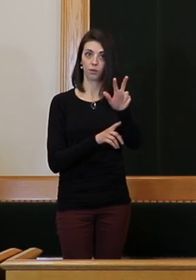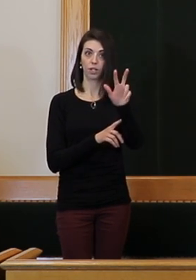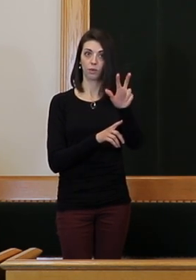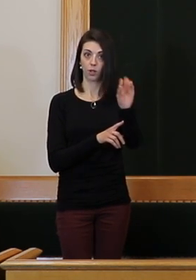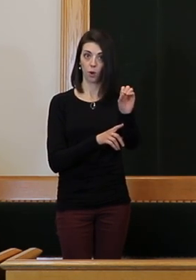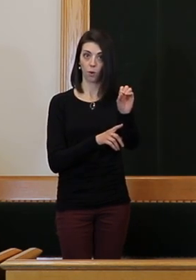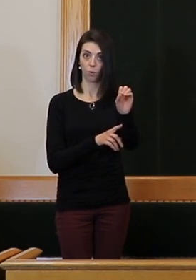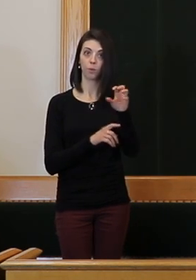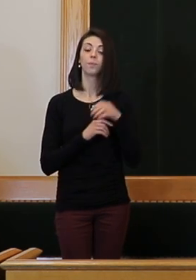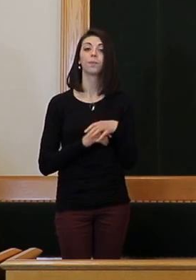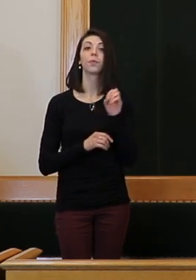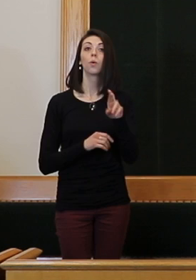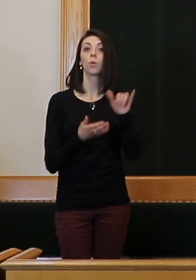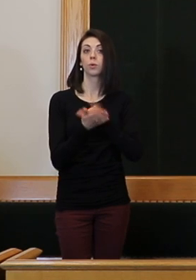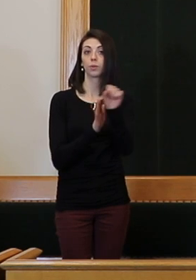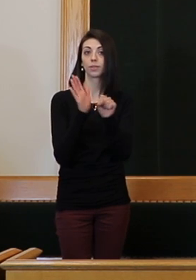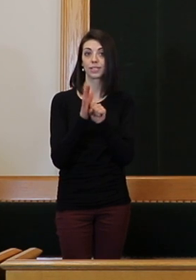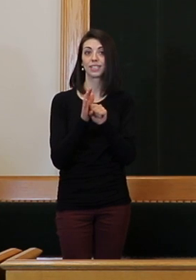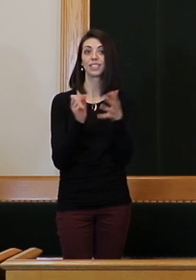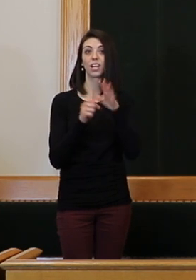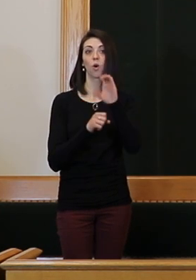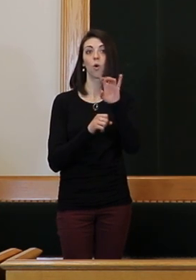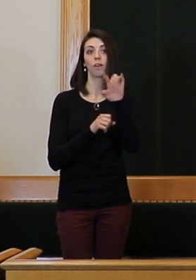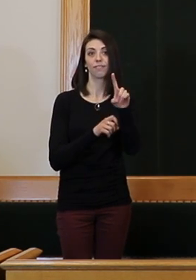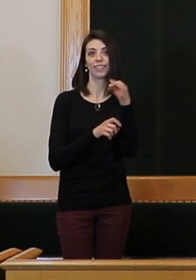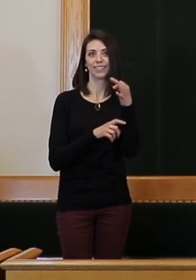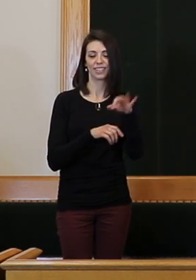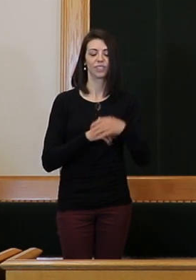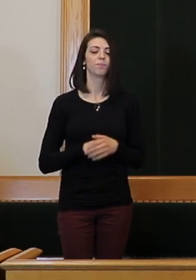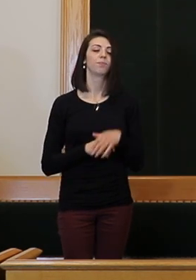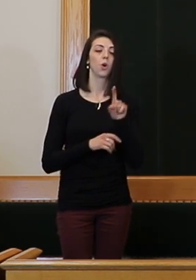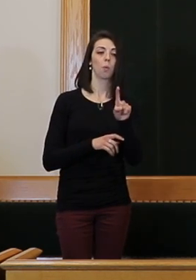315-349-3330 or the New York State COVID-19 hotline at